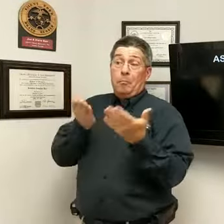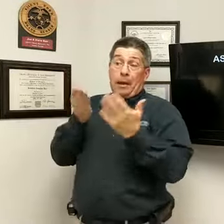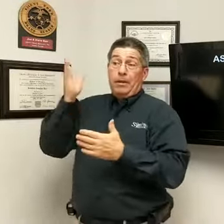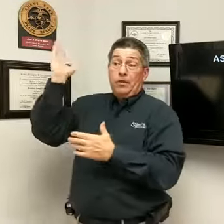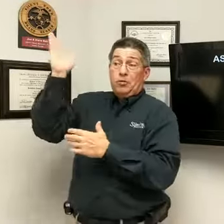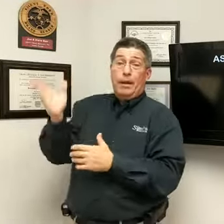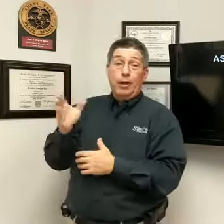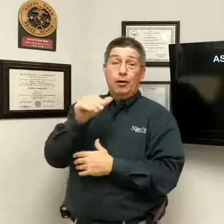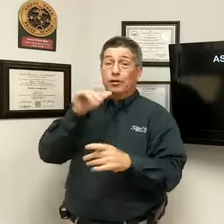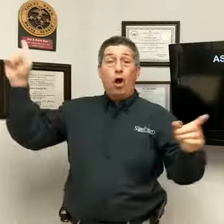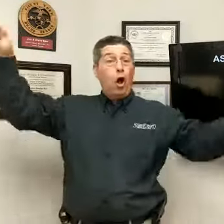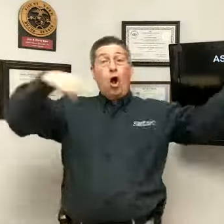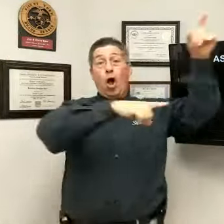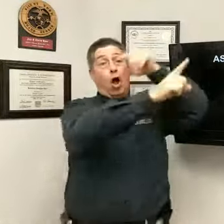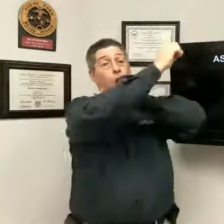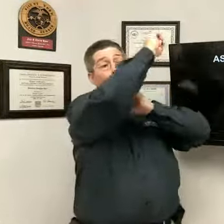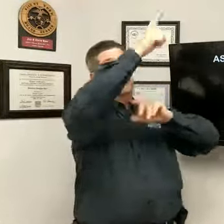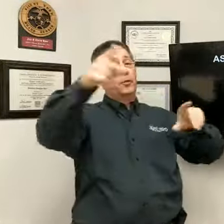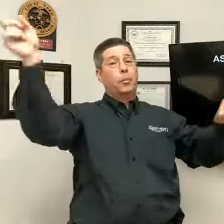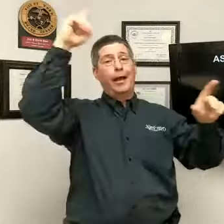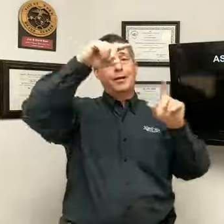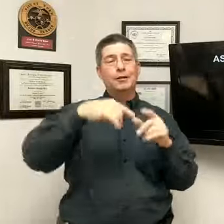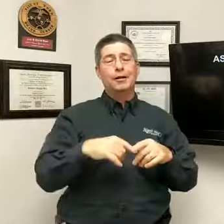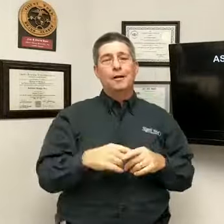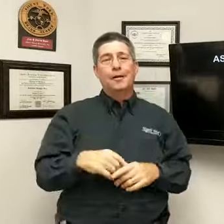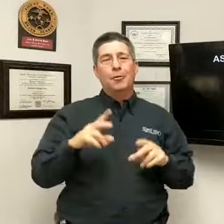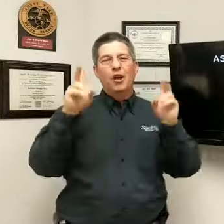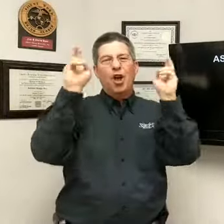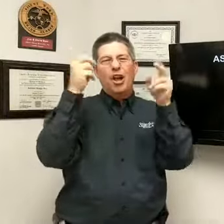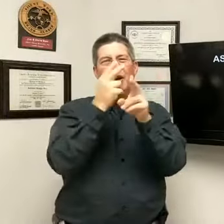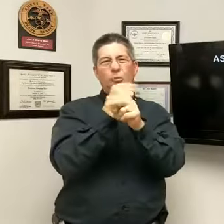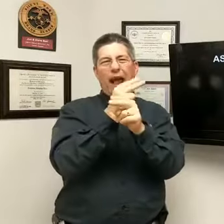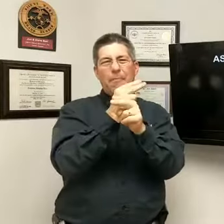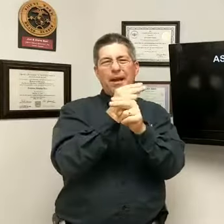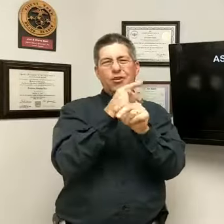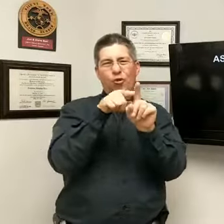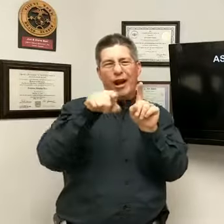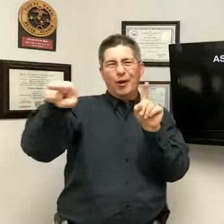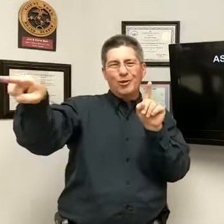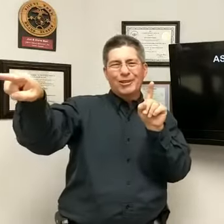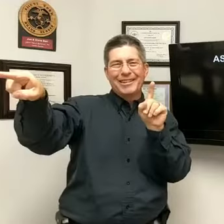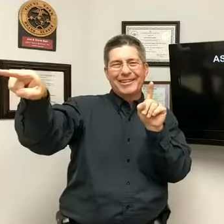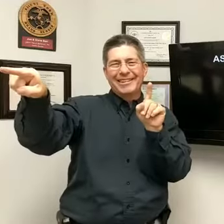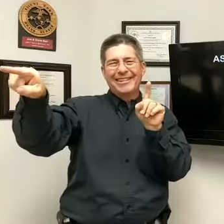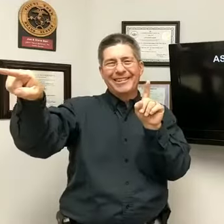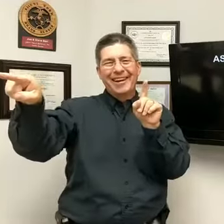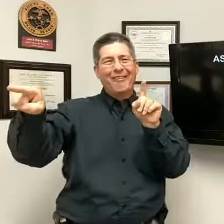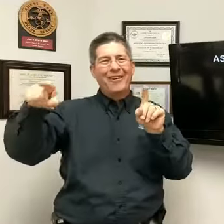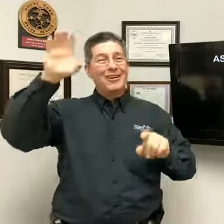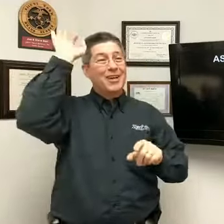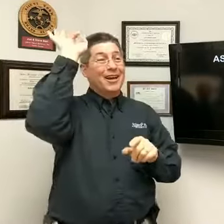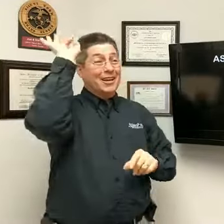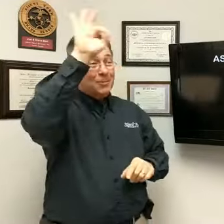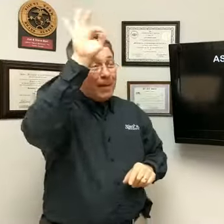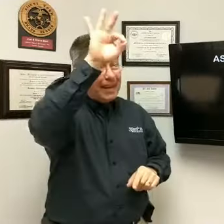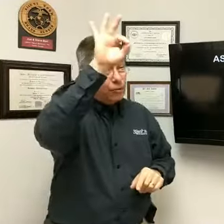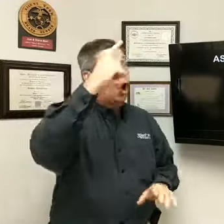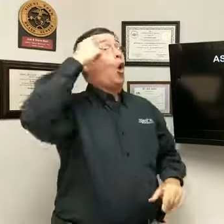maybe the speaker is all over the place, and we call it rabbit trails, where he's speaking, goes, oh, I